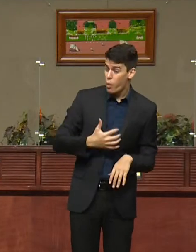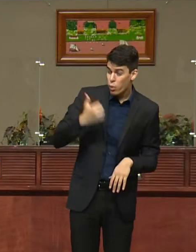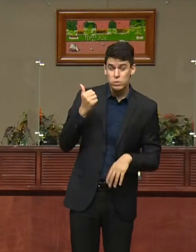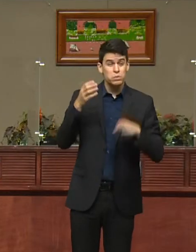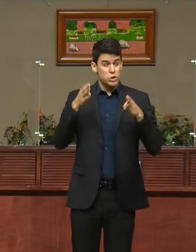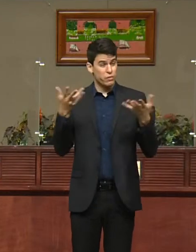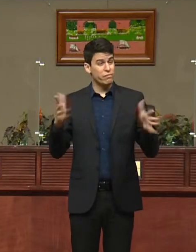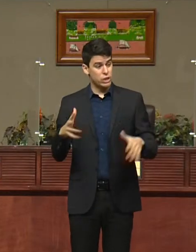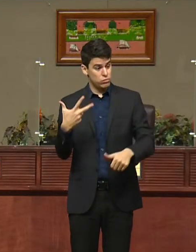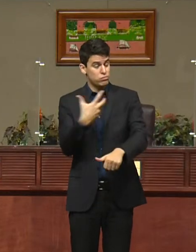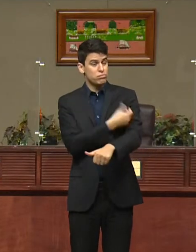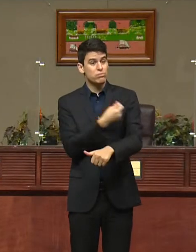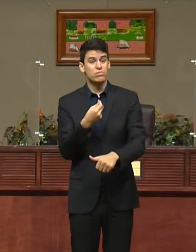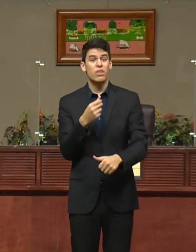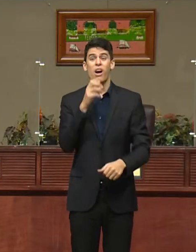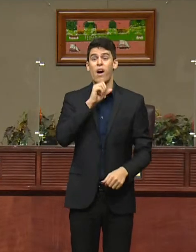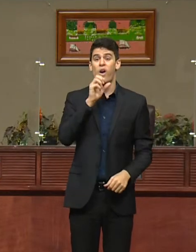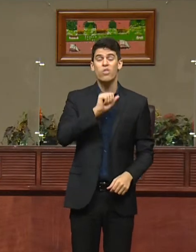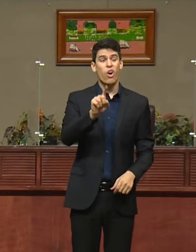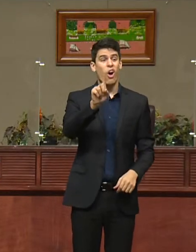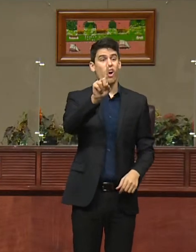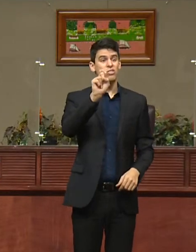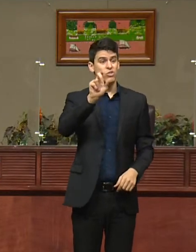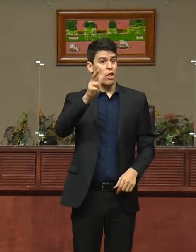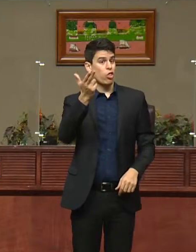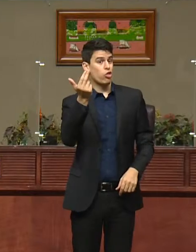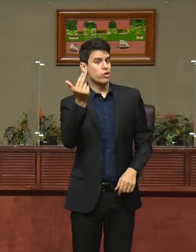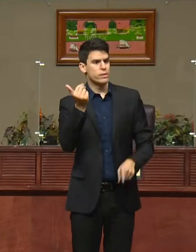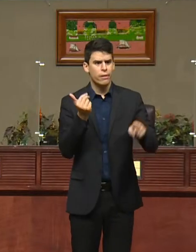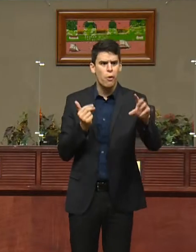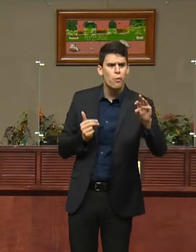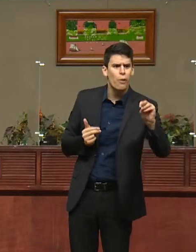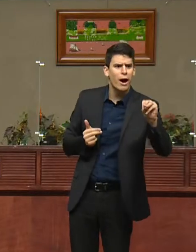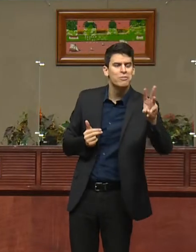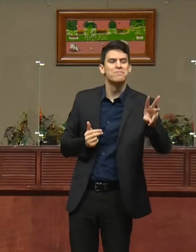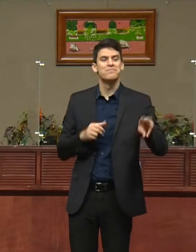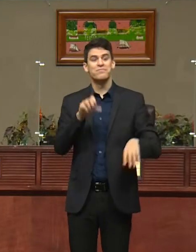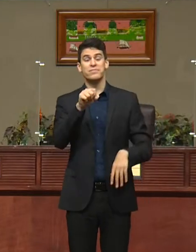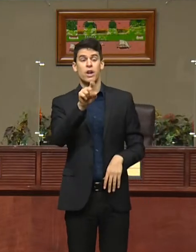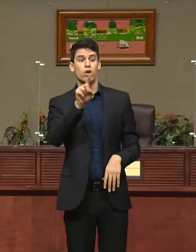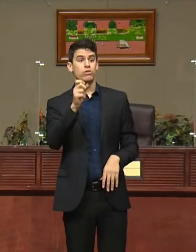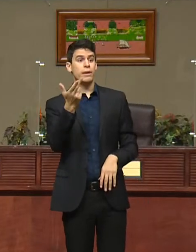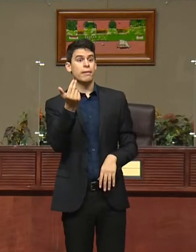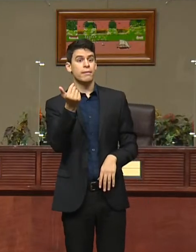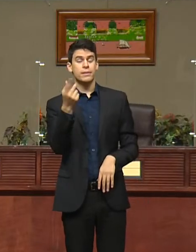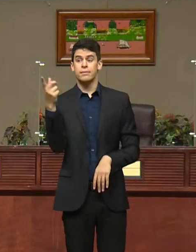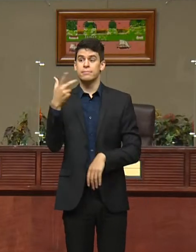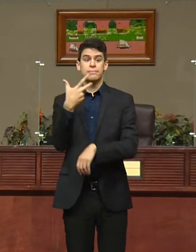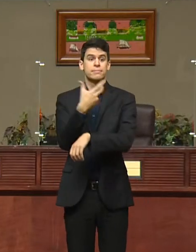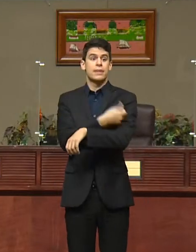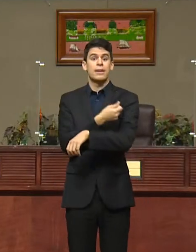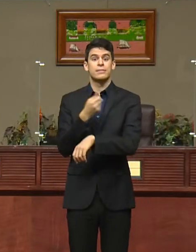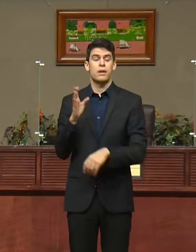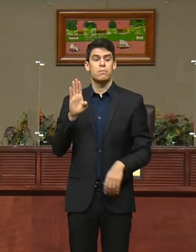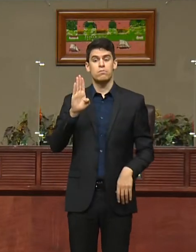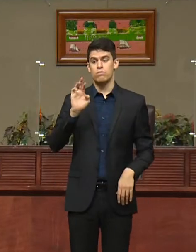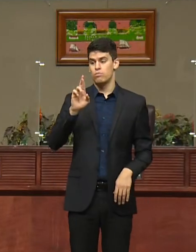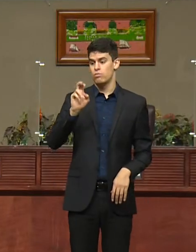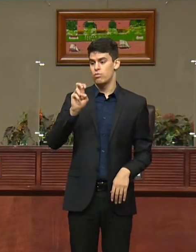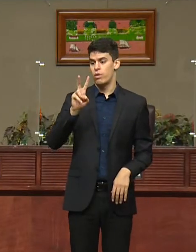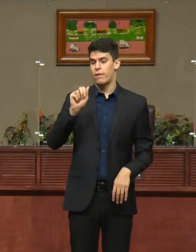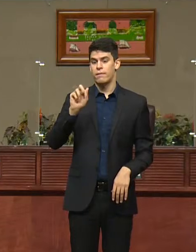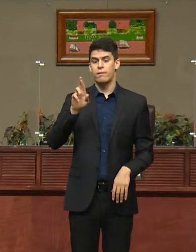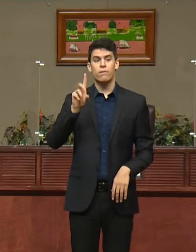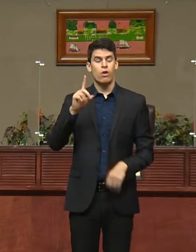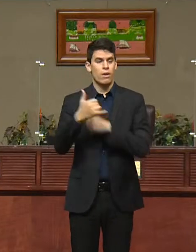county is 113 years old and was vaccinated in Brevard County, although, again, we are going to